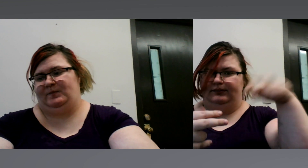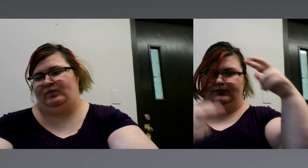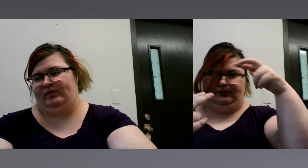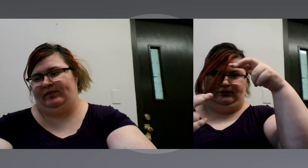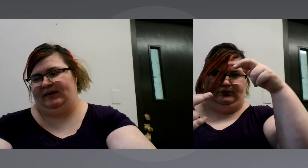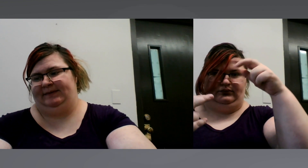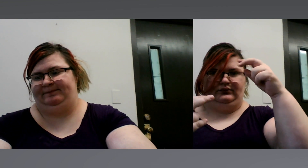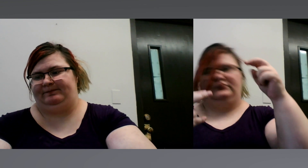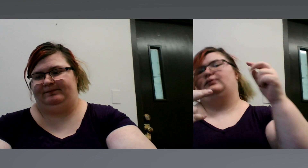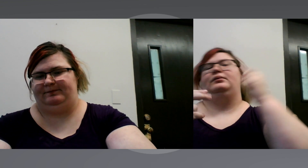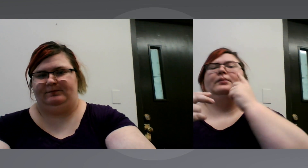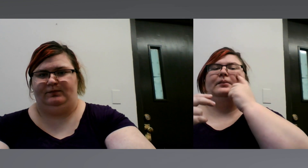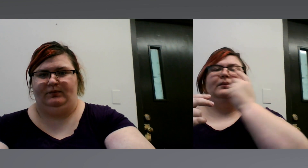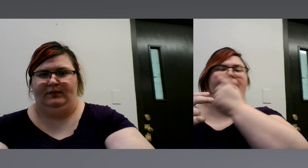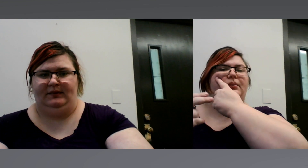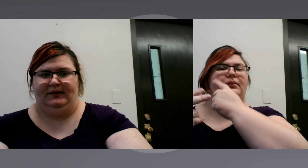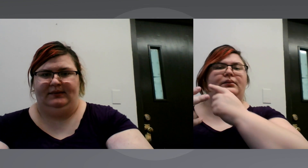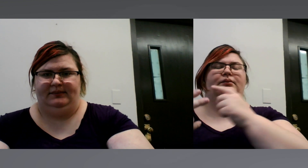how her day was going to go.